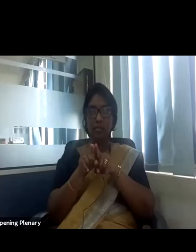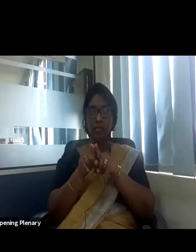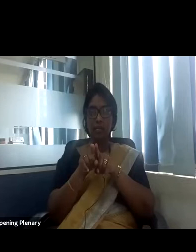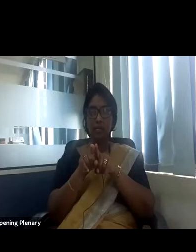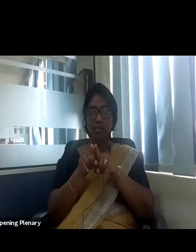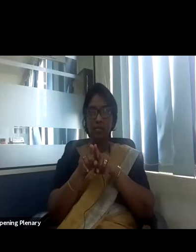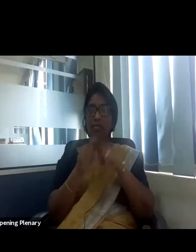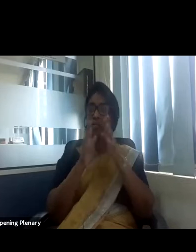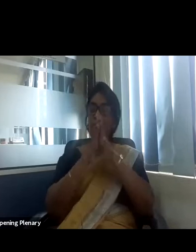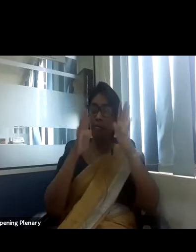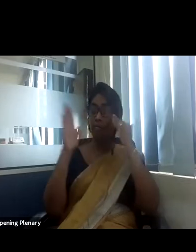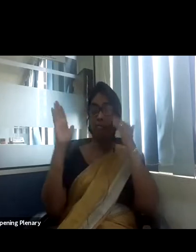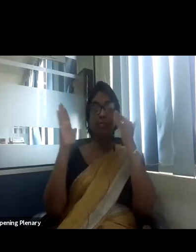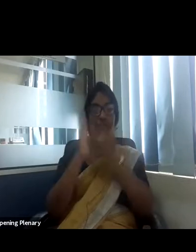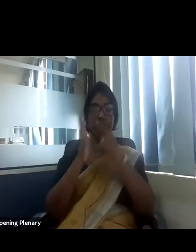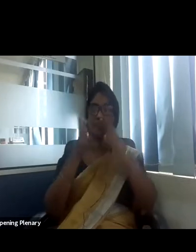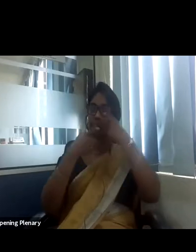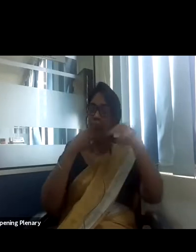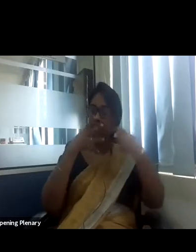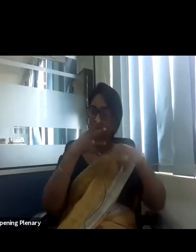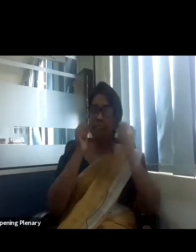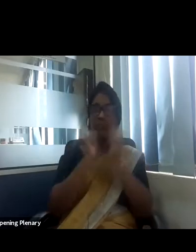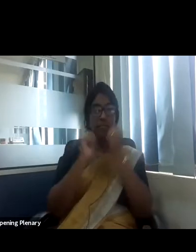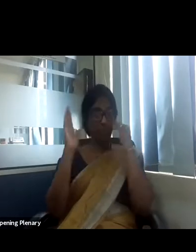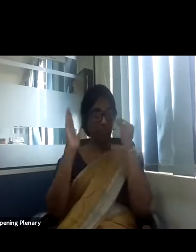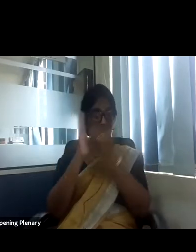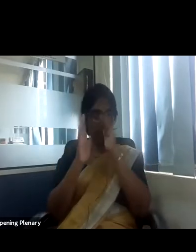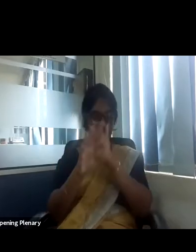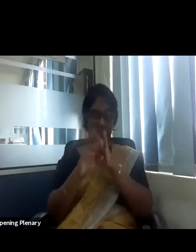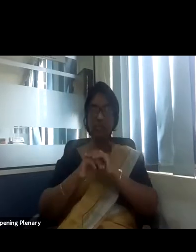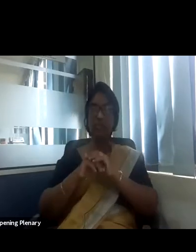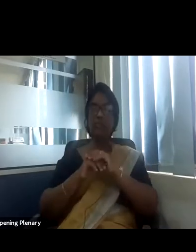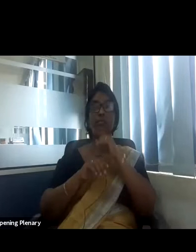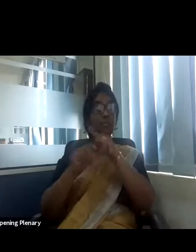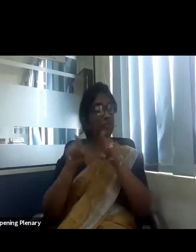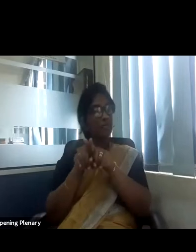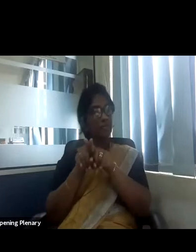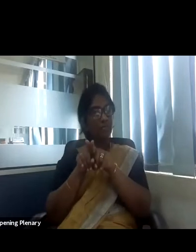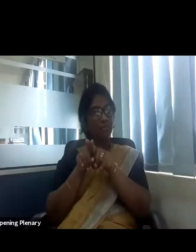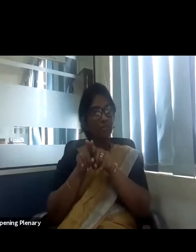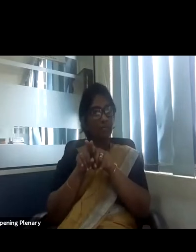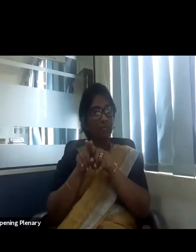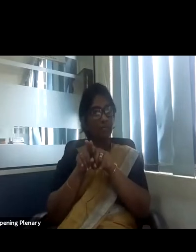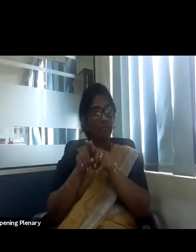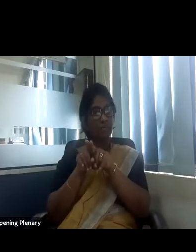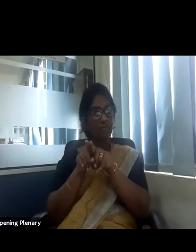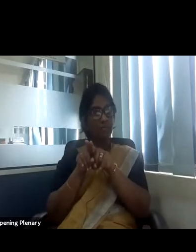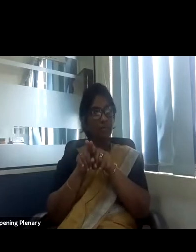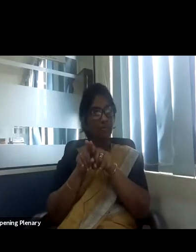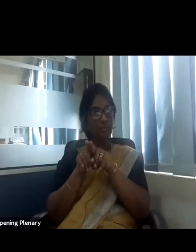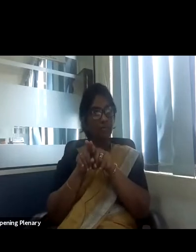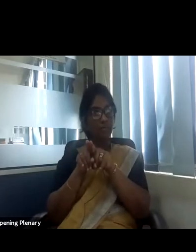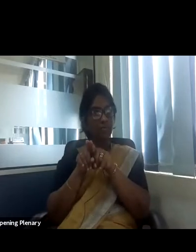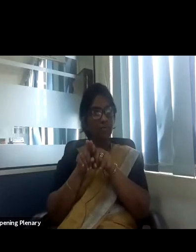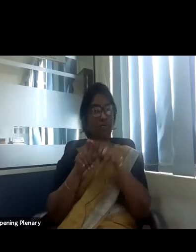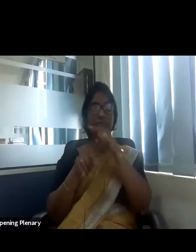and coordinated action. These include establishment of dedicated presidential task force